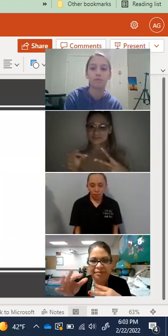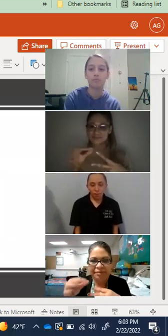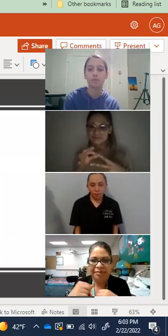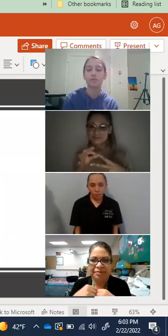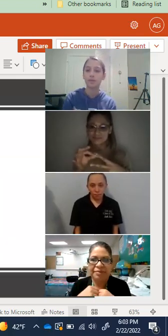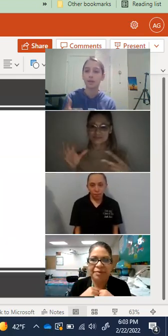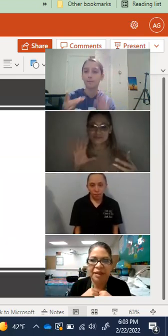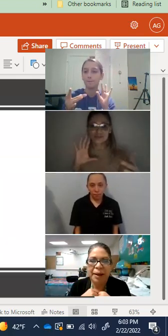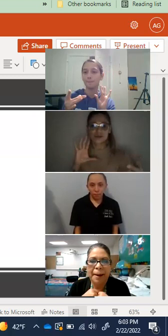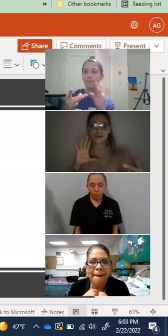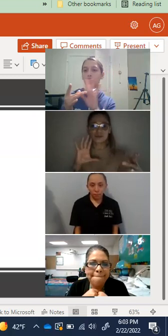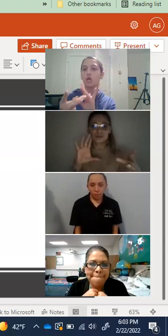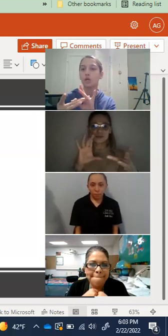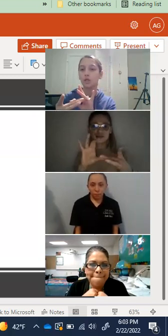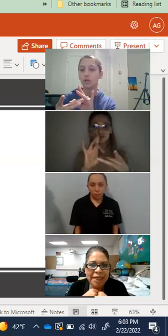Choose.